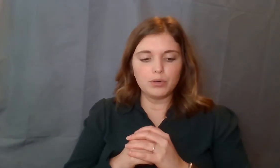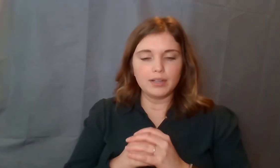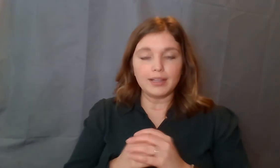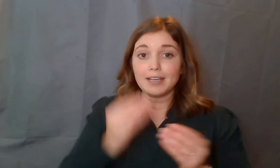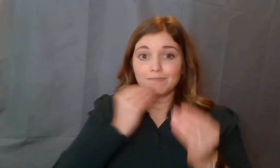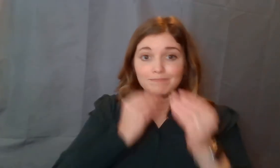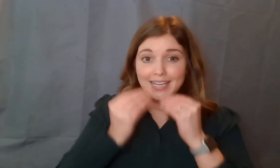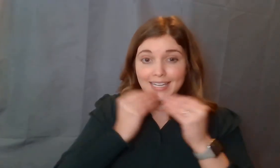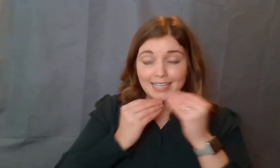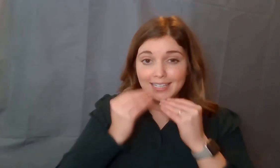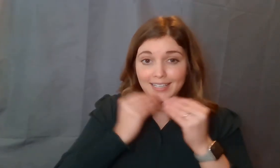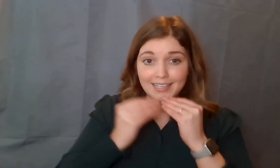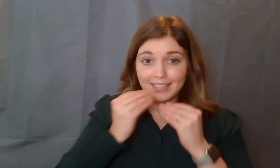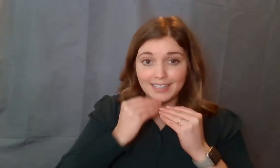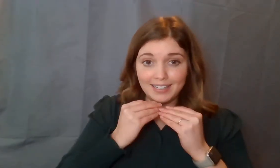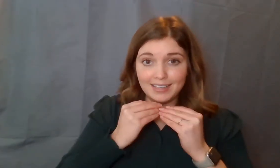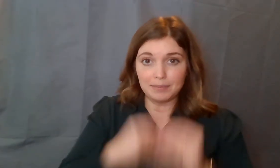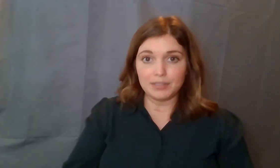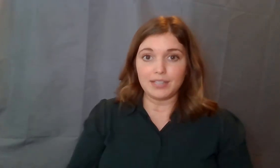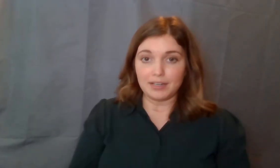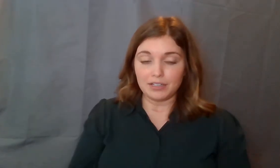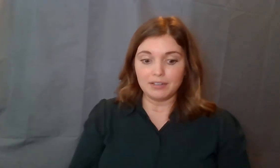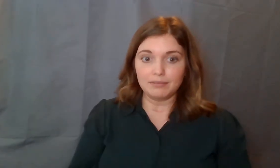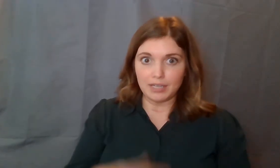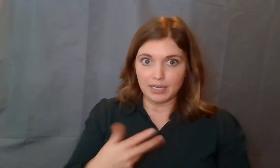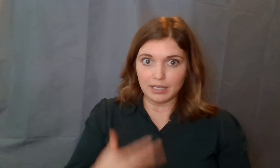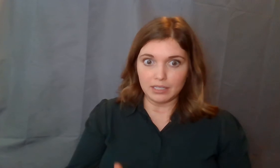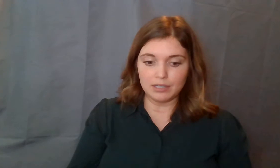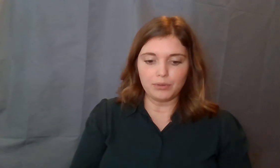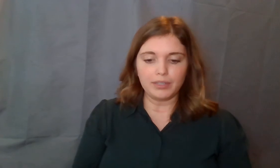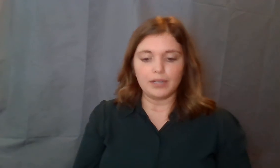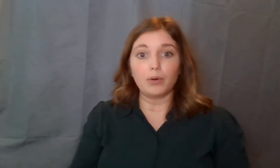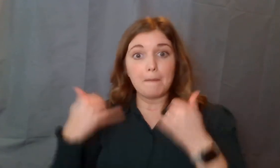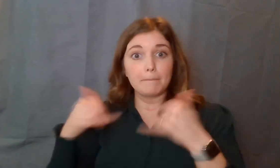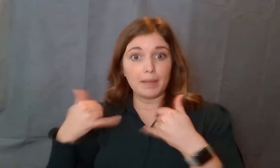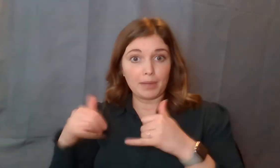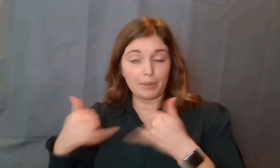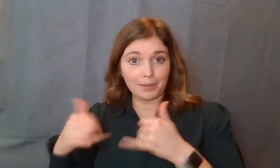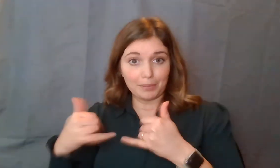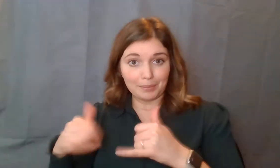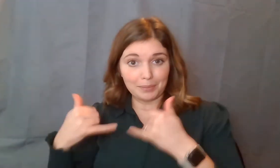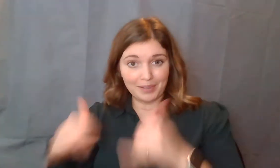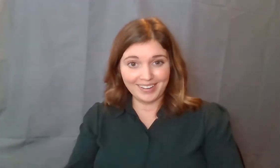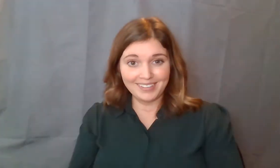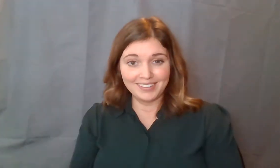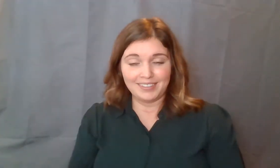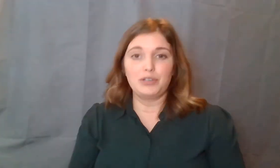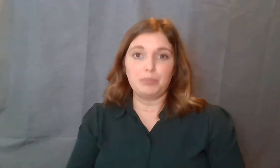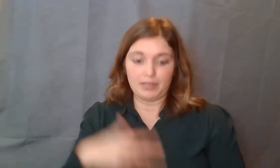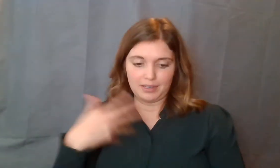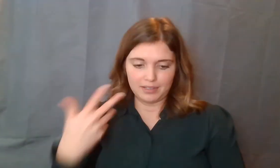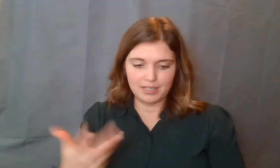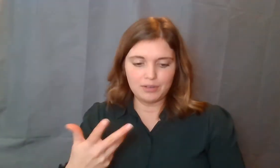you like eat, that means that you're eating continually. Or play,